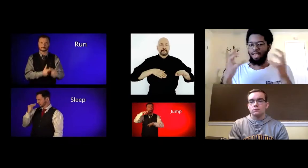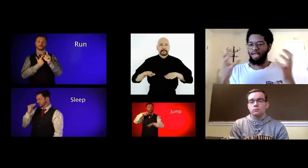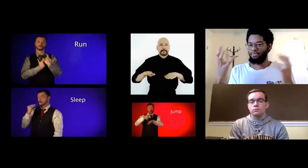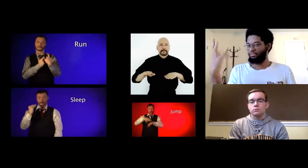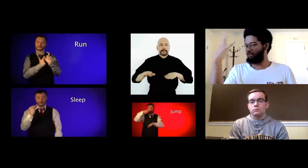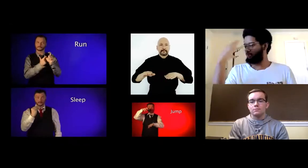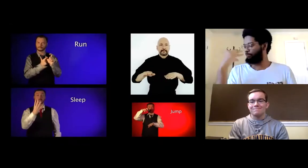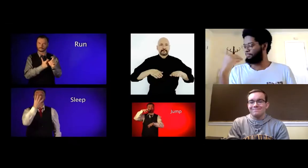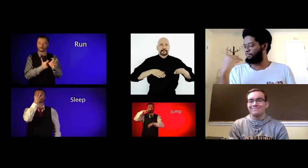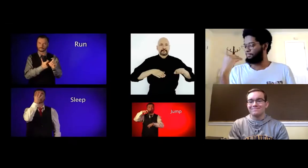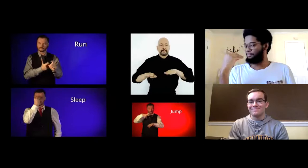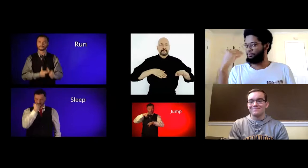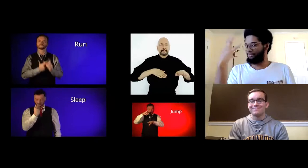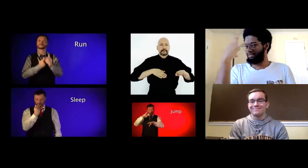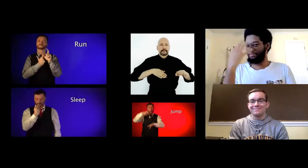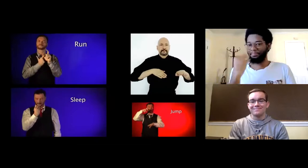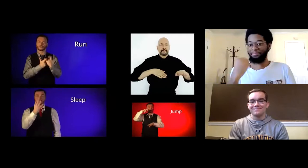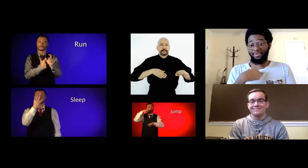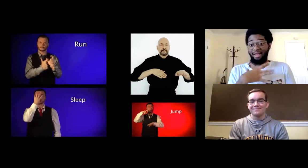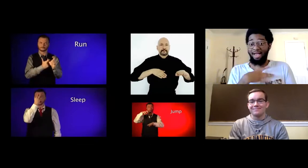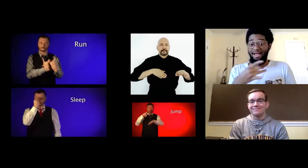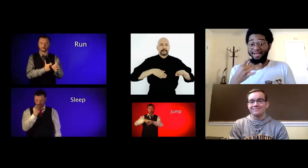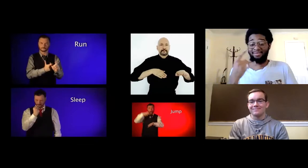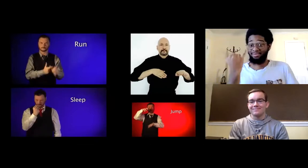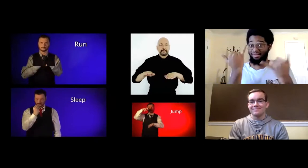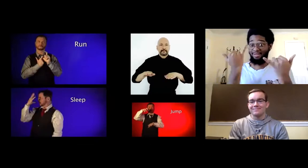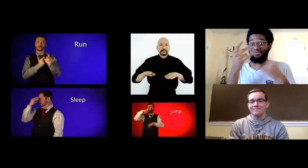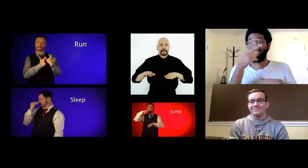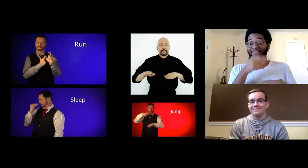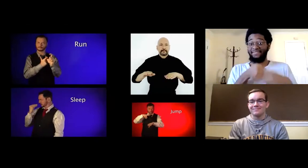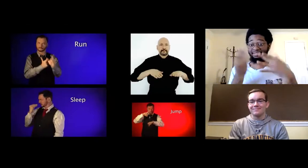I like to sleep. I like to sleep a lot.